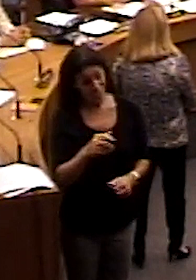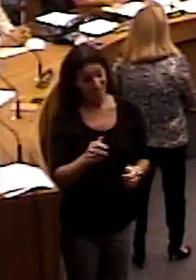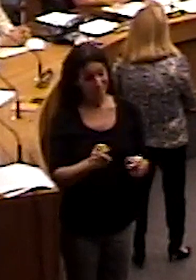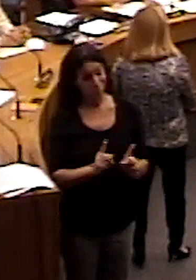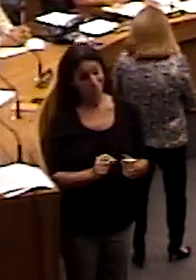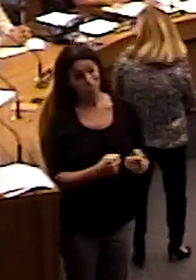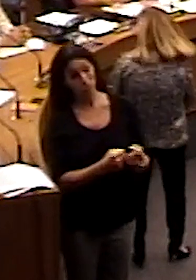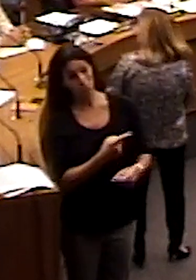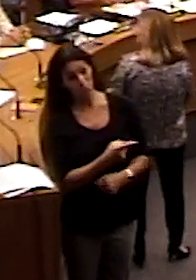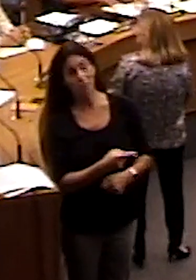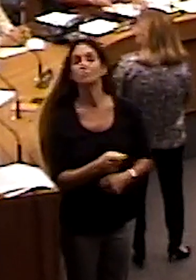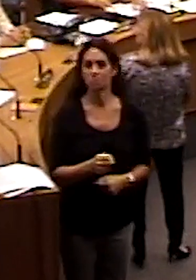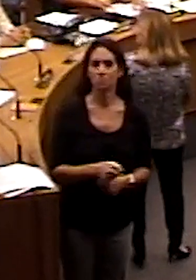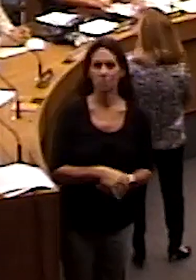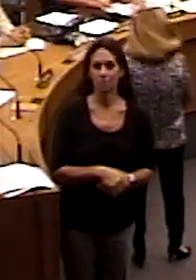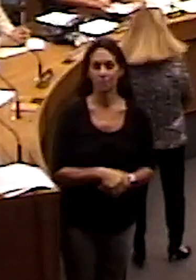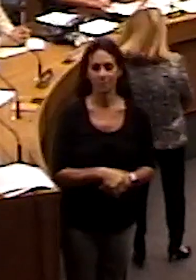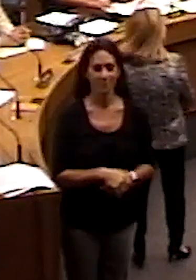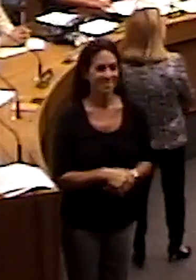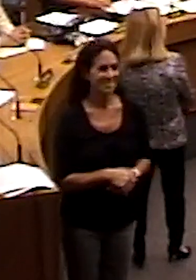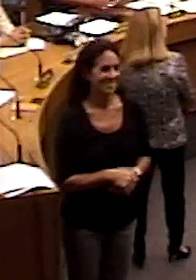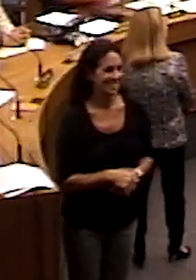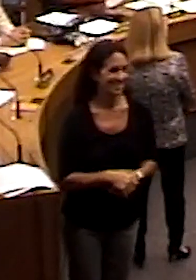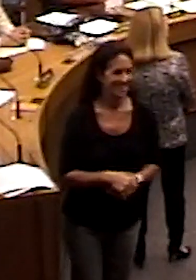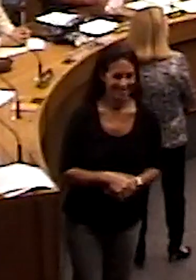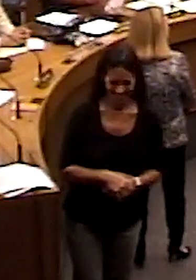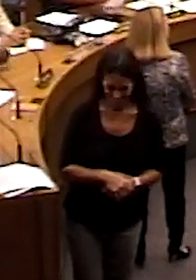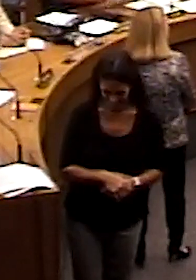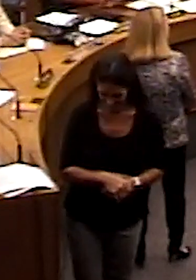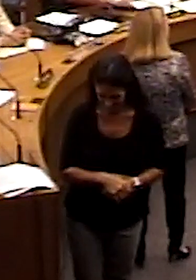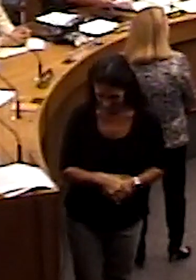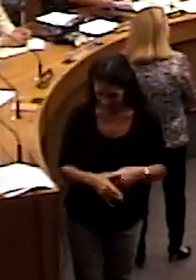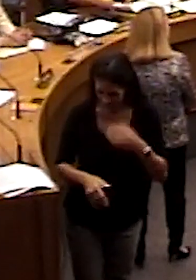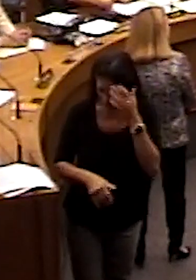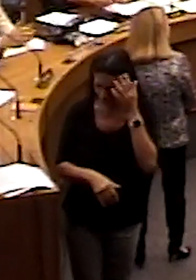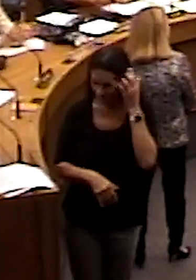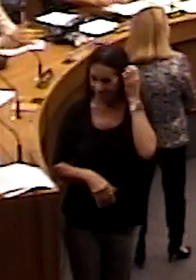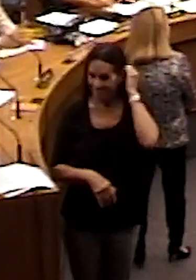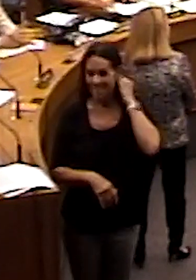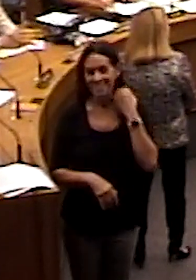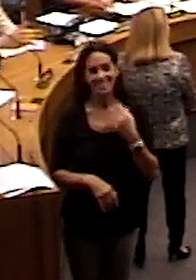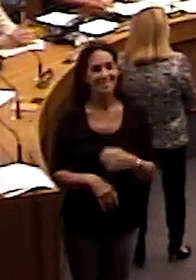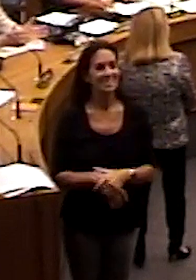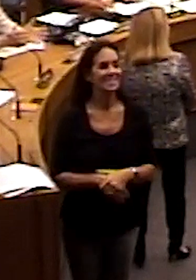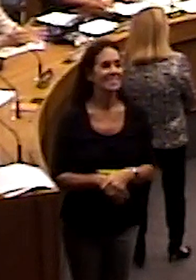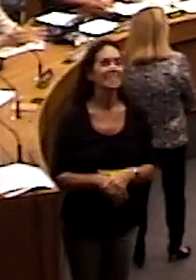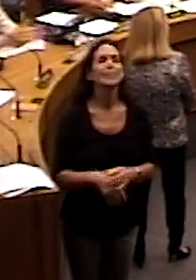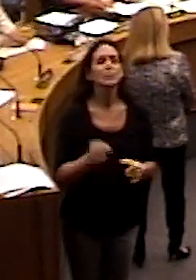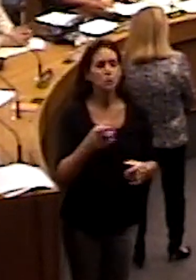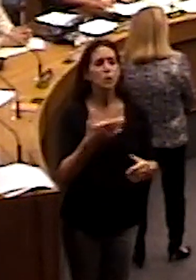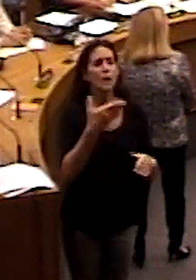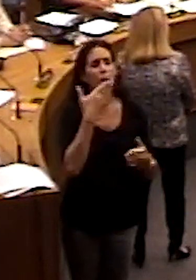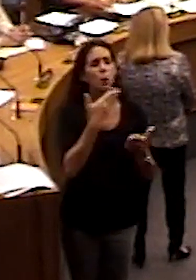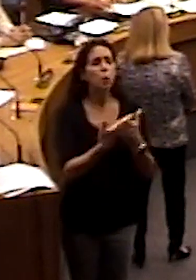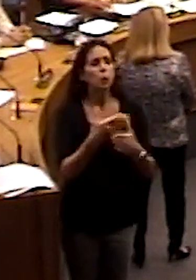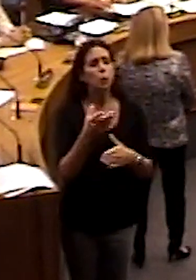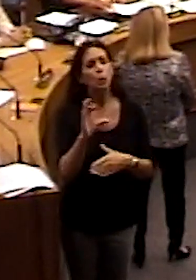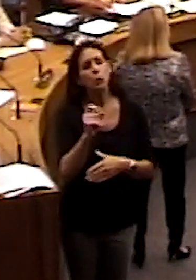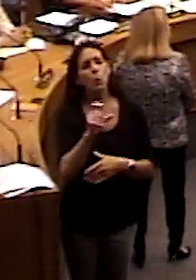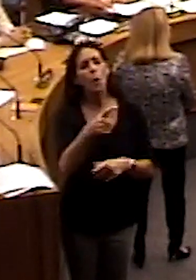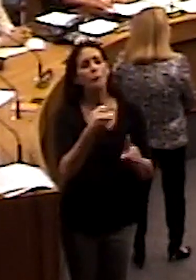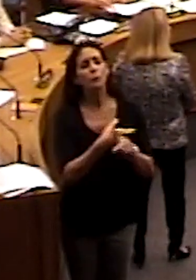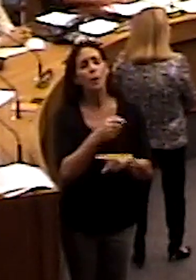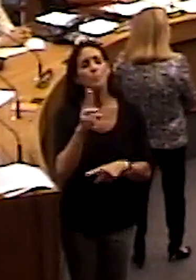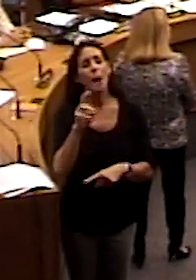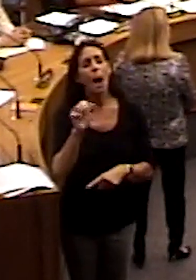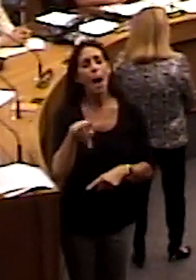good. He didn't coach you though, right? He tried to take credit. You're getting good calls from the umpire. That helps you. So you started